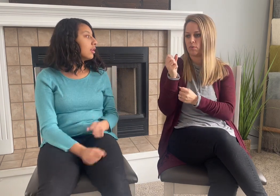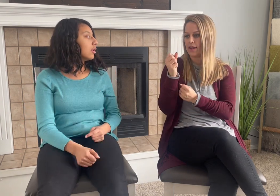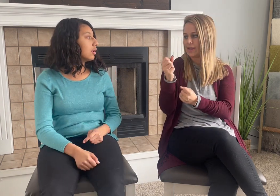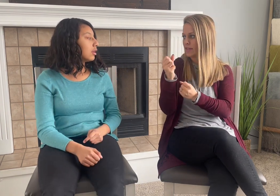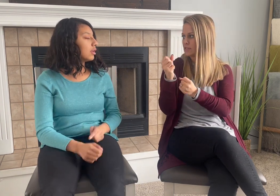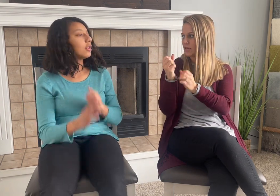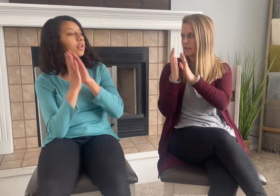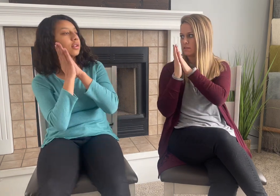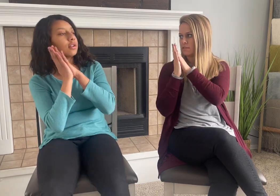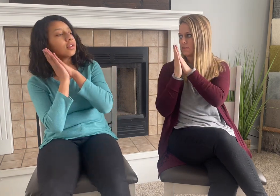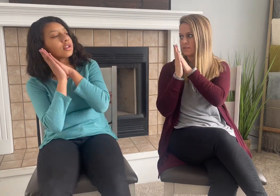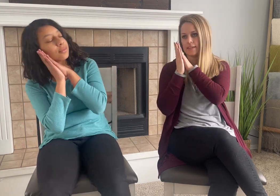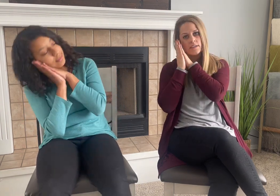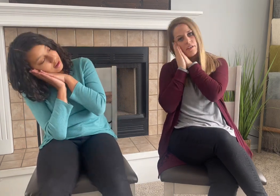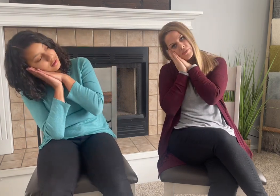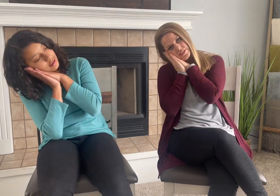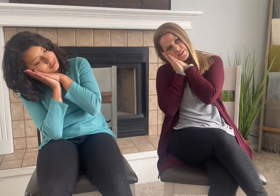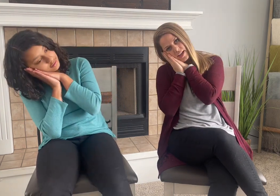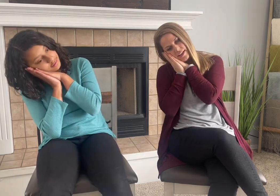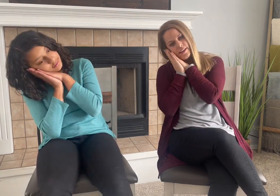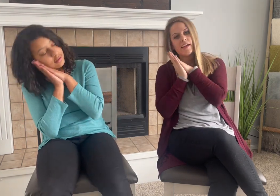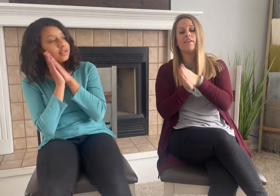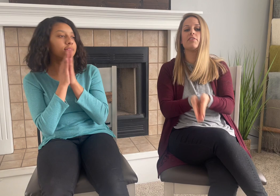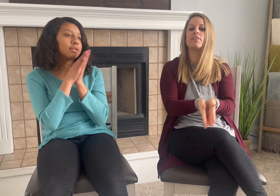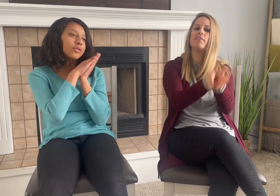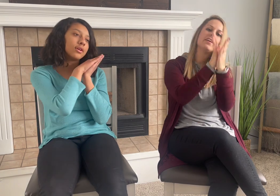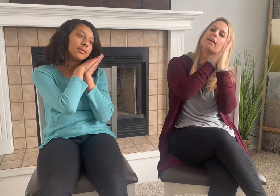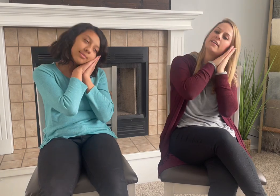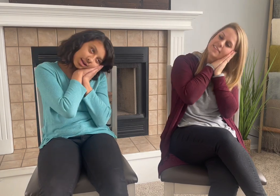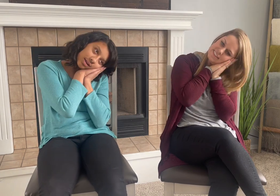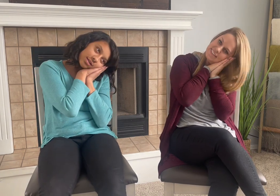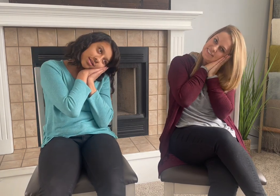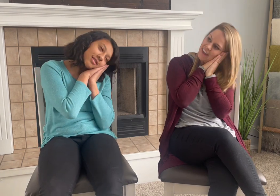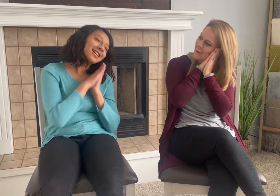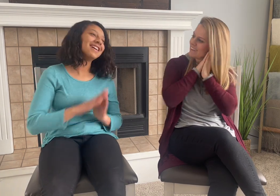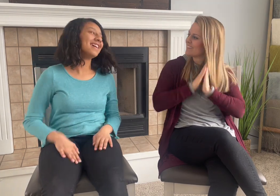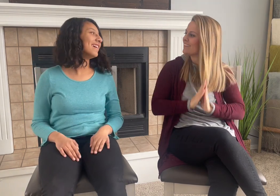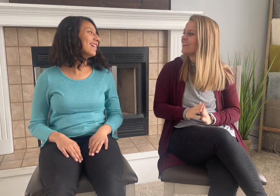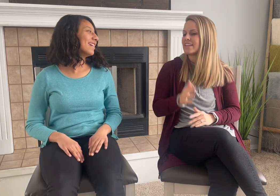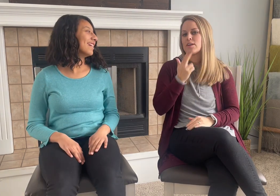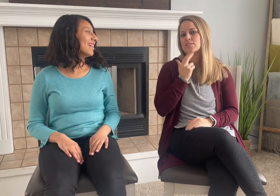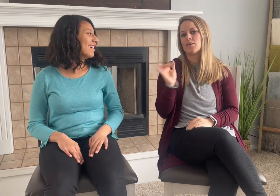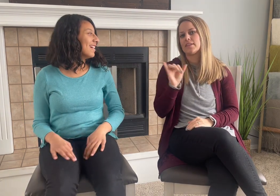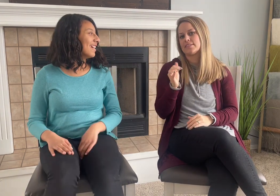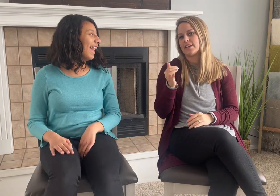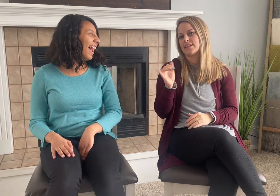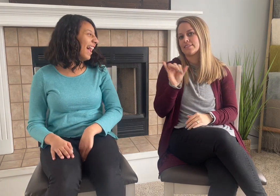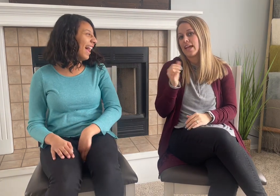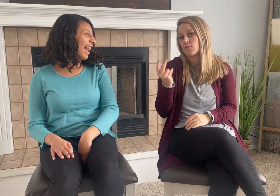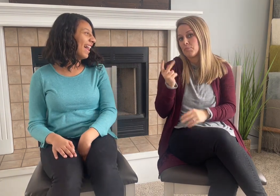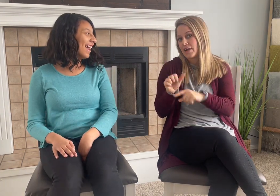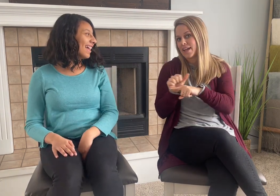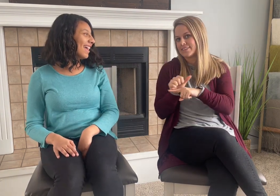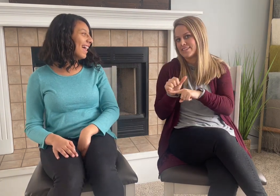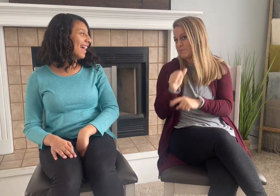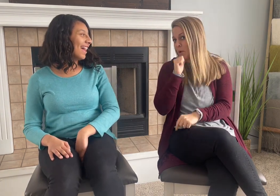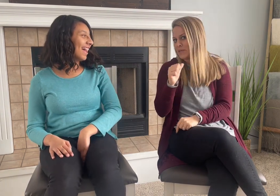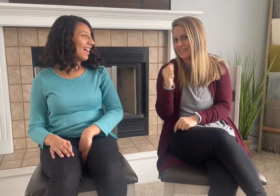right handed, it's on this side. If you're left handed, this side. That was cute. It's like we practiced, but we